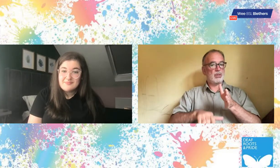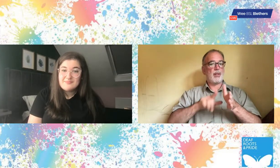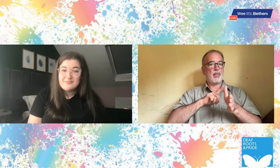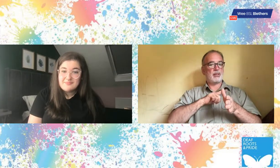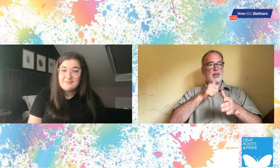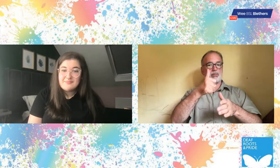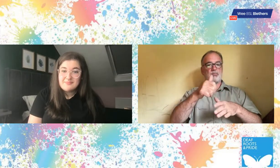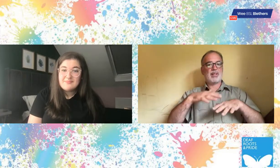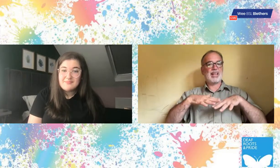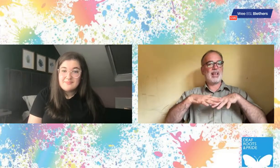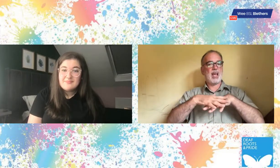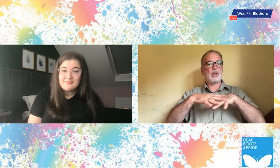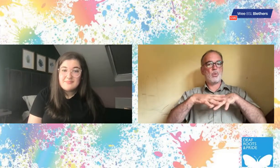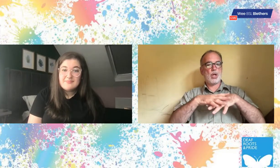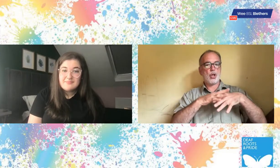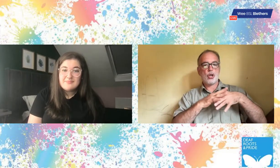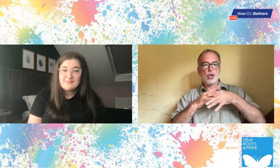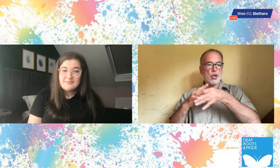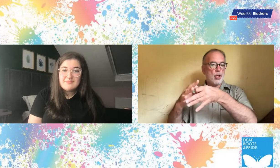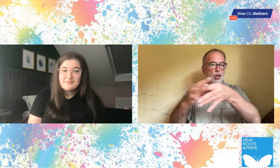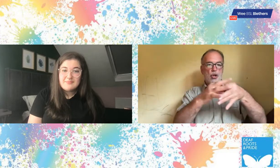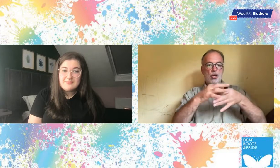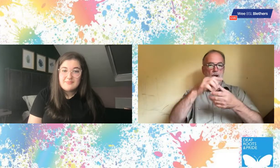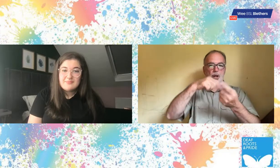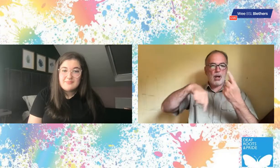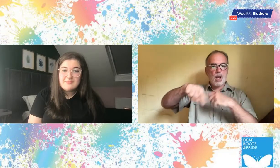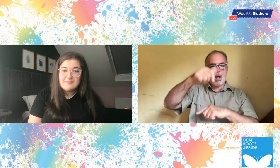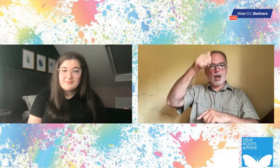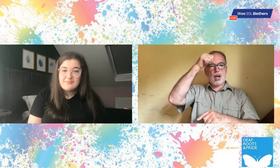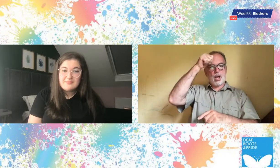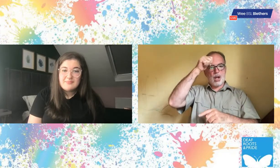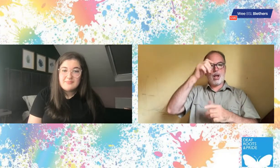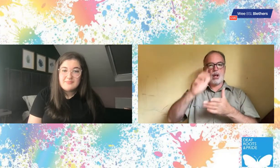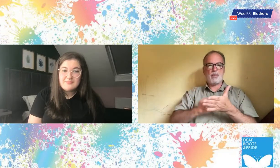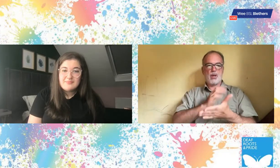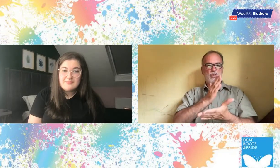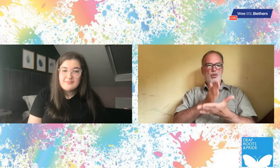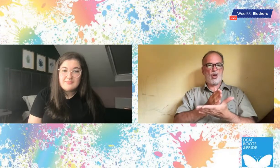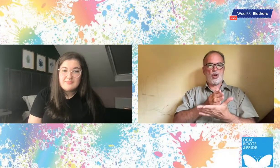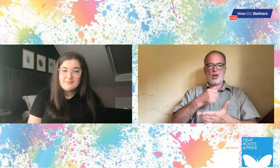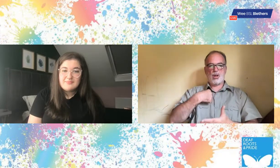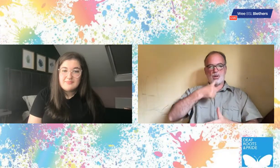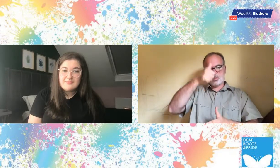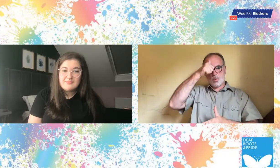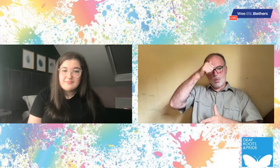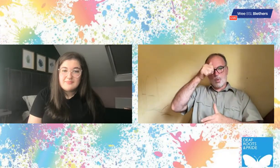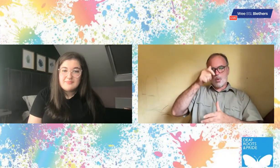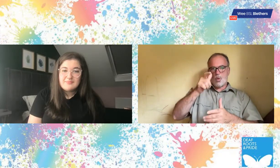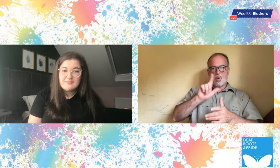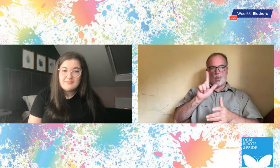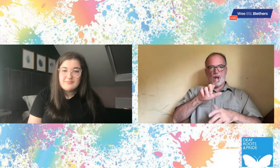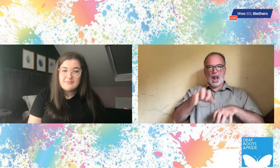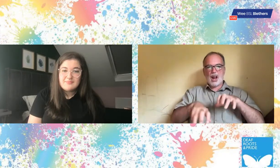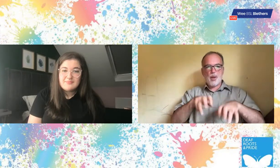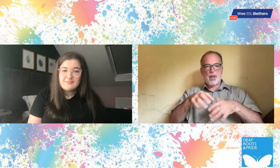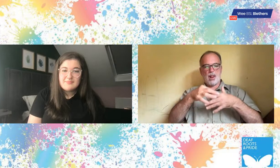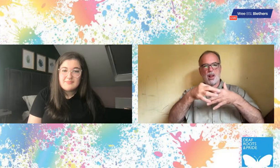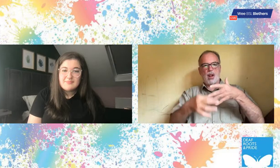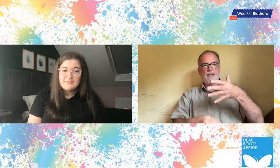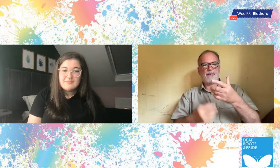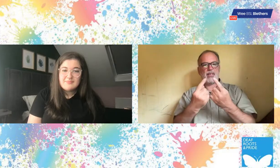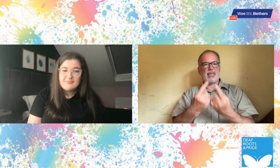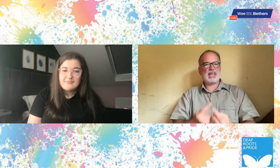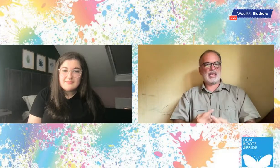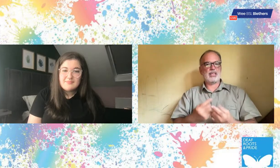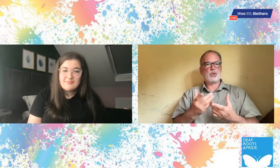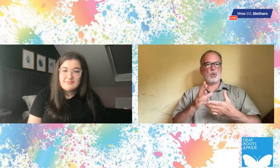am through experience, through volunteering, through work experience, through networking, getting to know other people in the field,